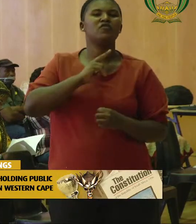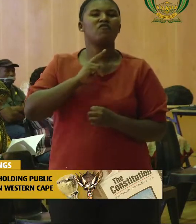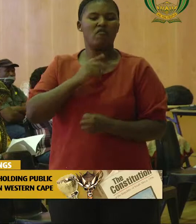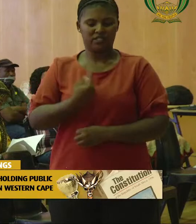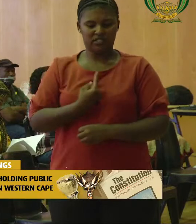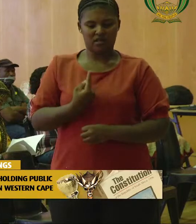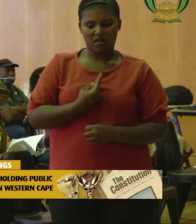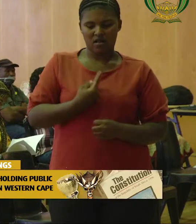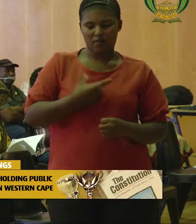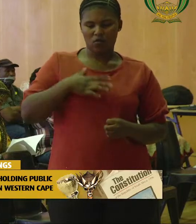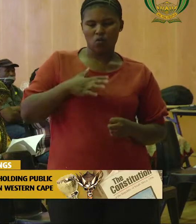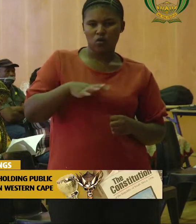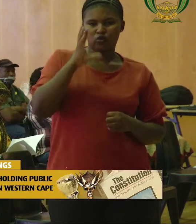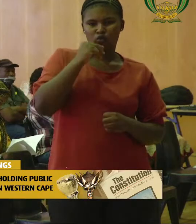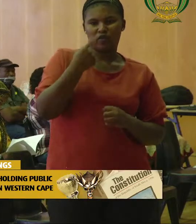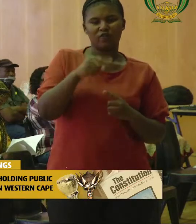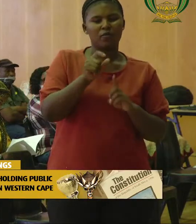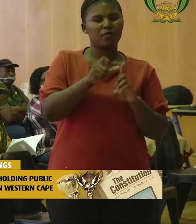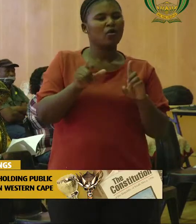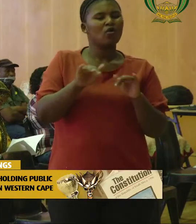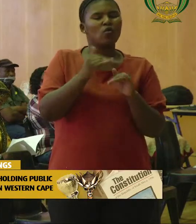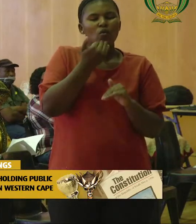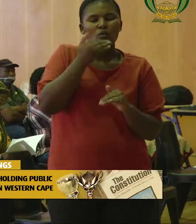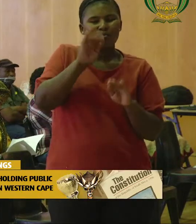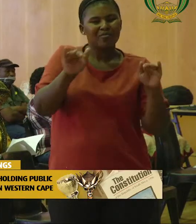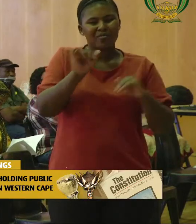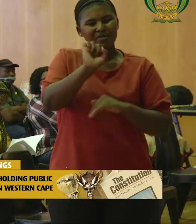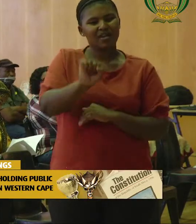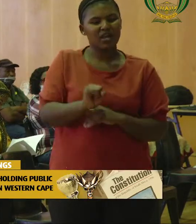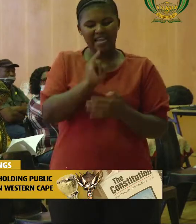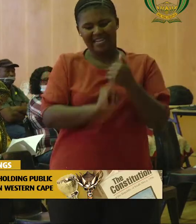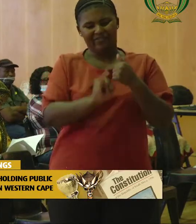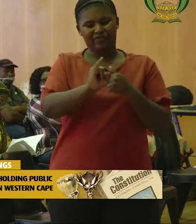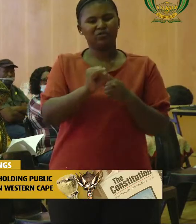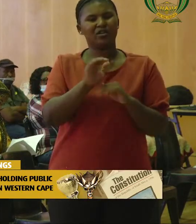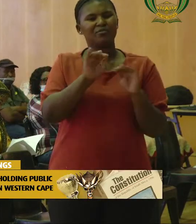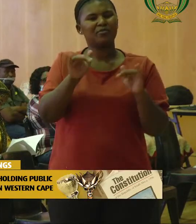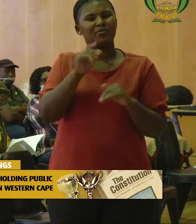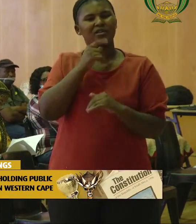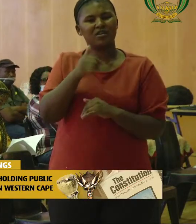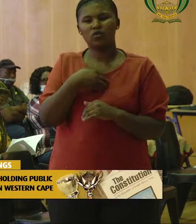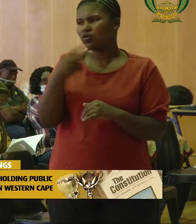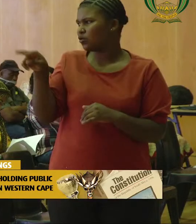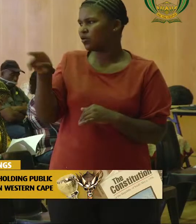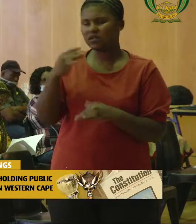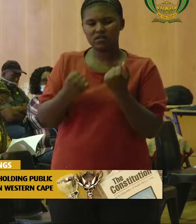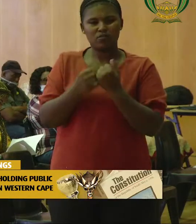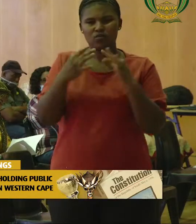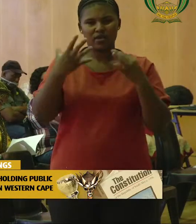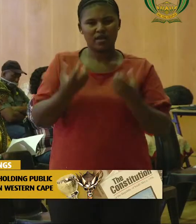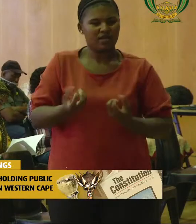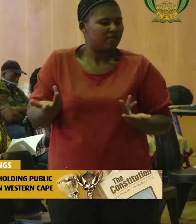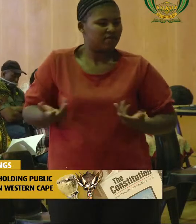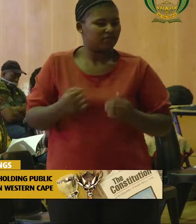say, this is right for my people, who are your people? Because you are individual. When you look at that, there's no supporting structure at